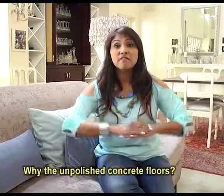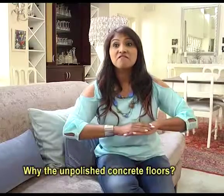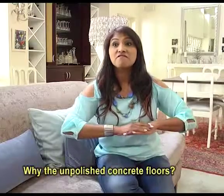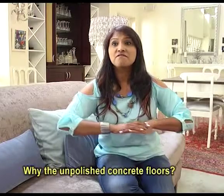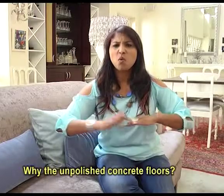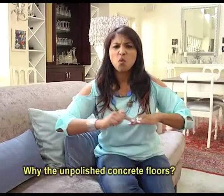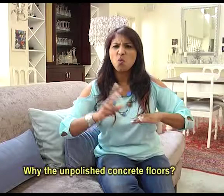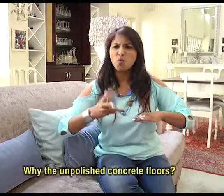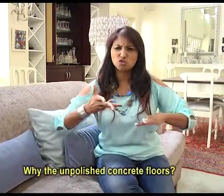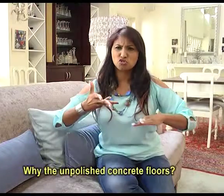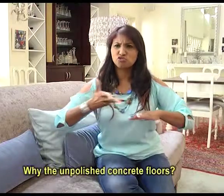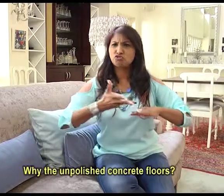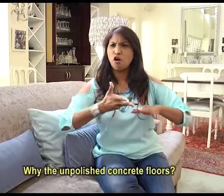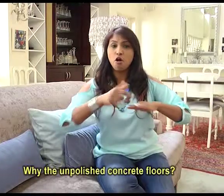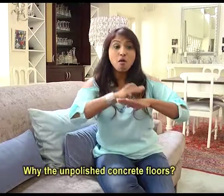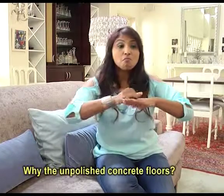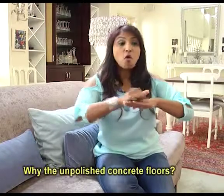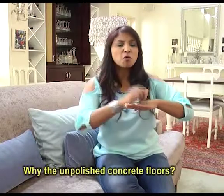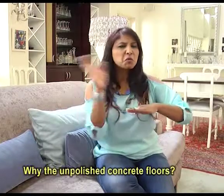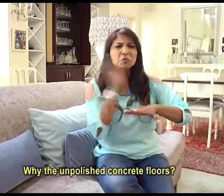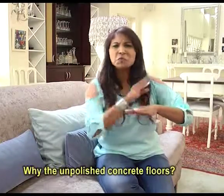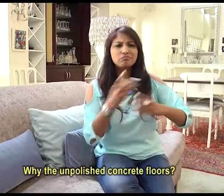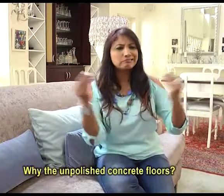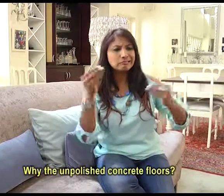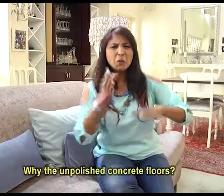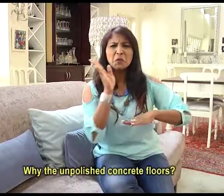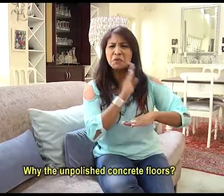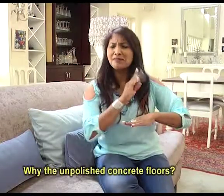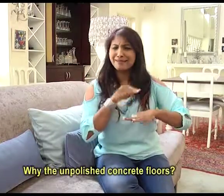Why the unpolished concrete floors?